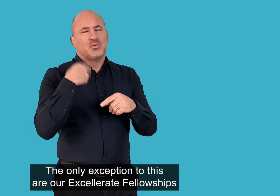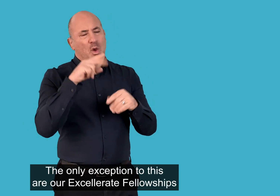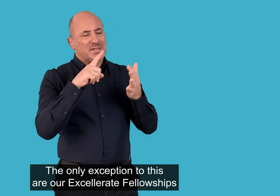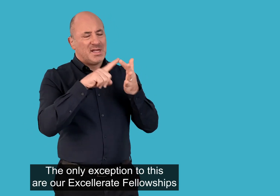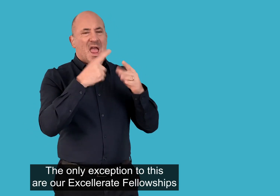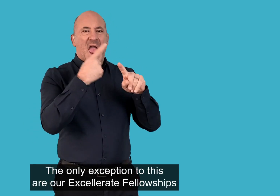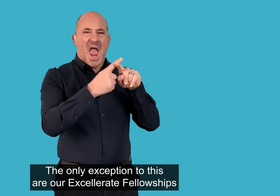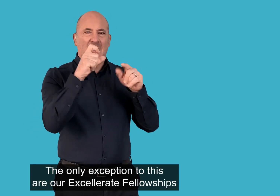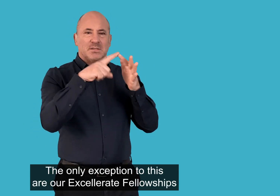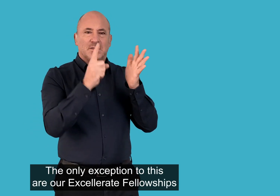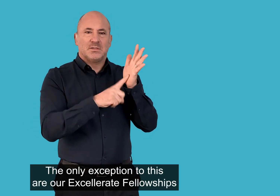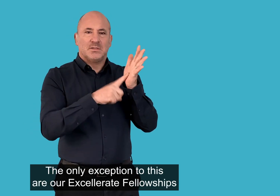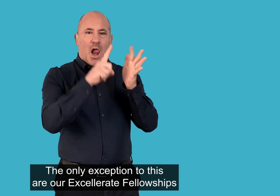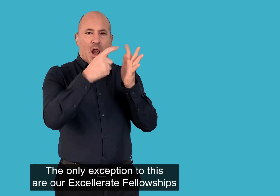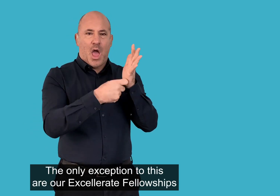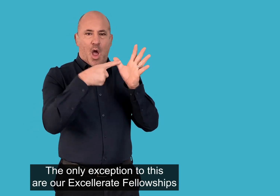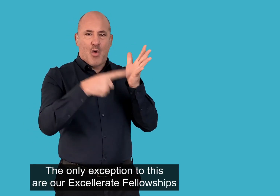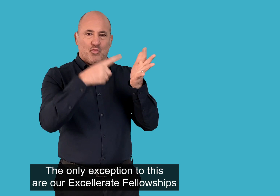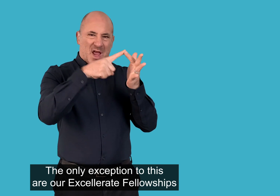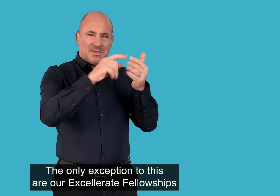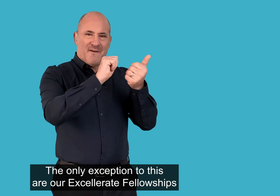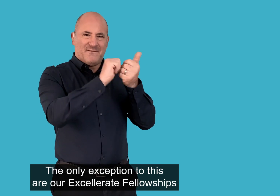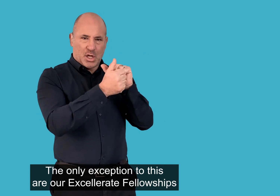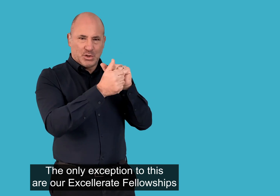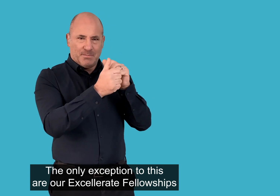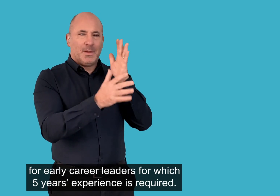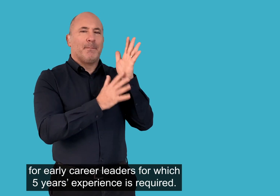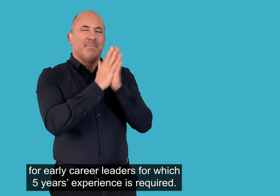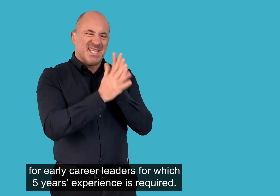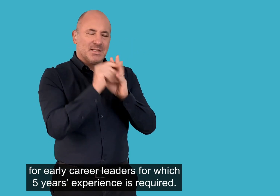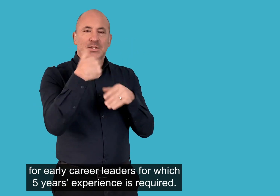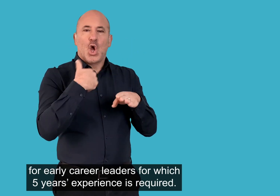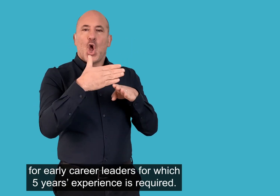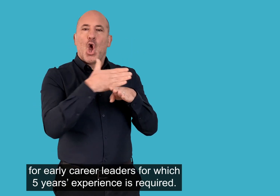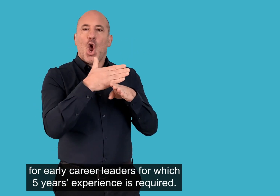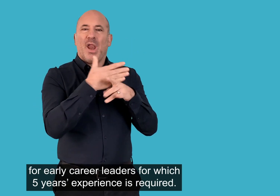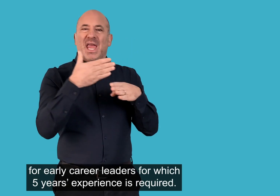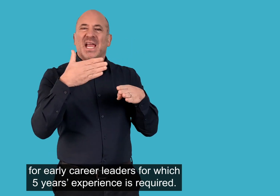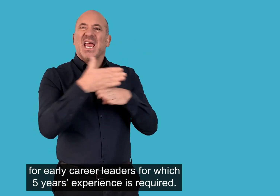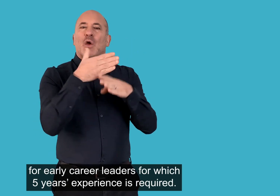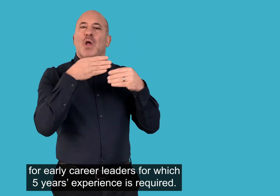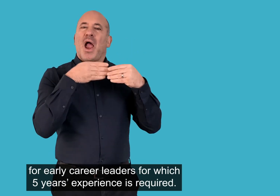are our Accelerate fellowships for early career leaders, for which 5